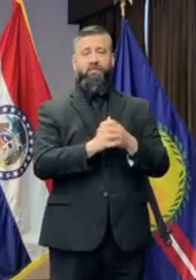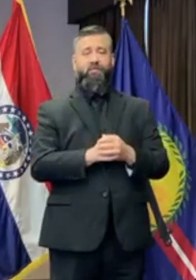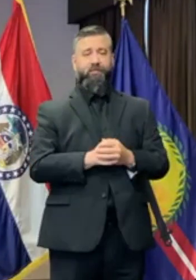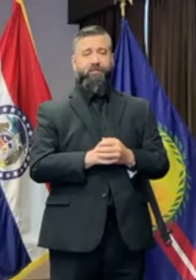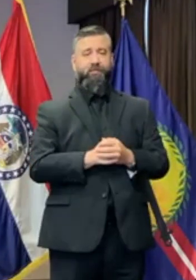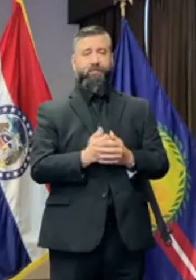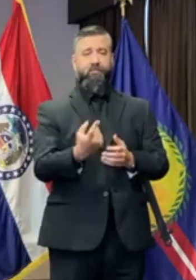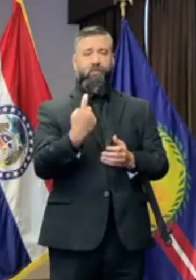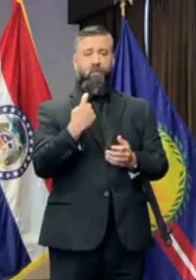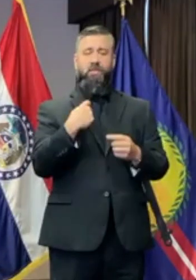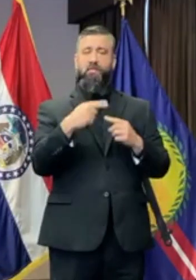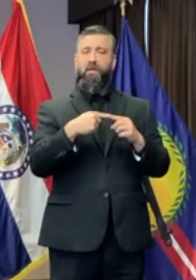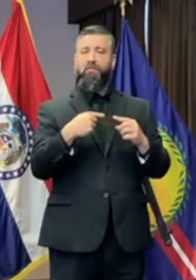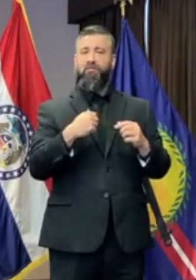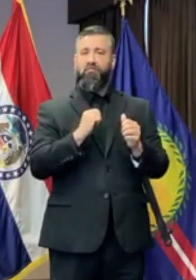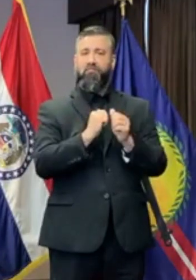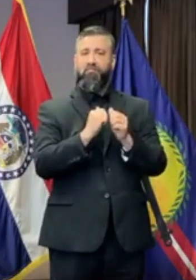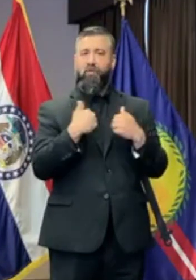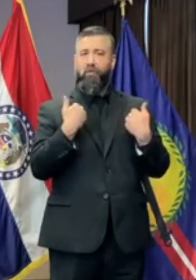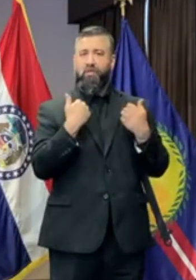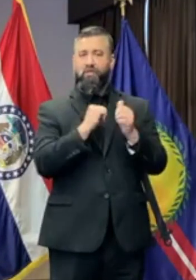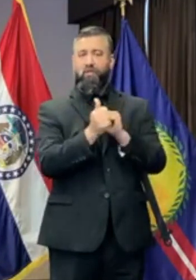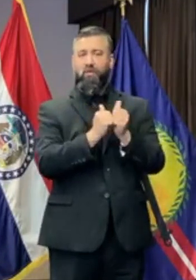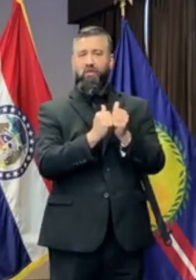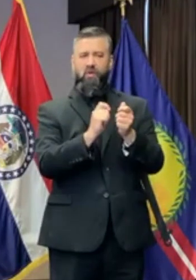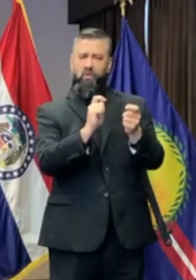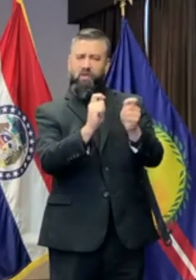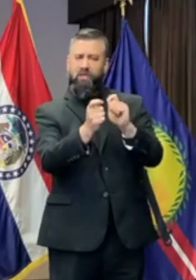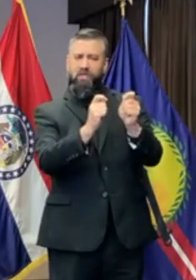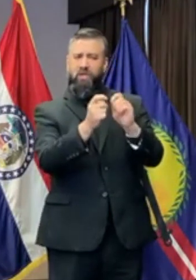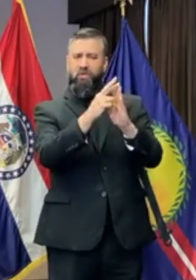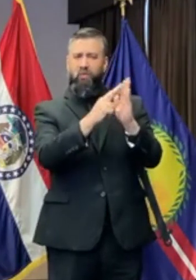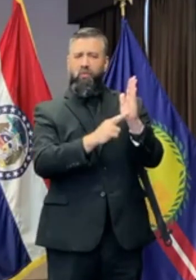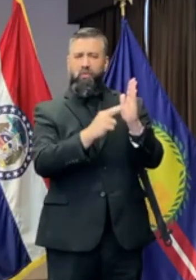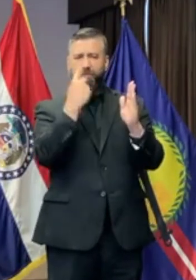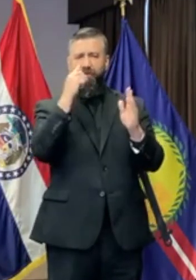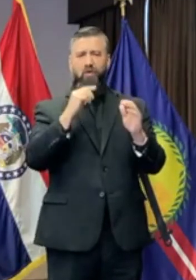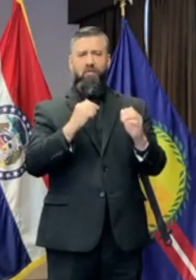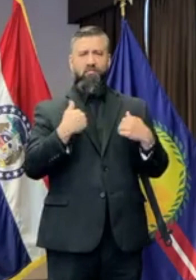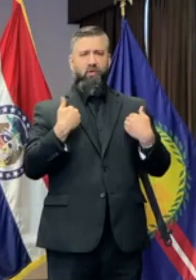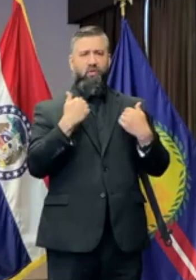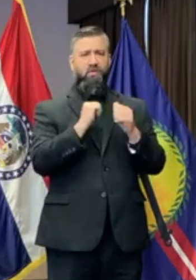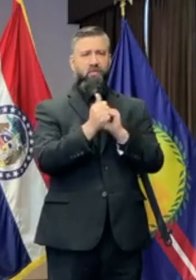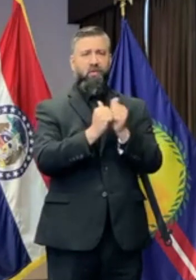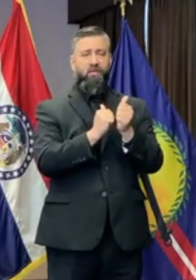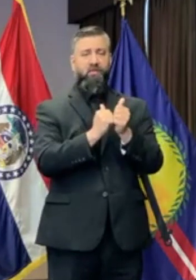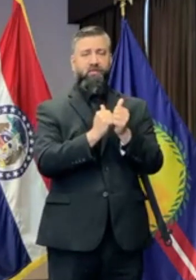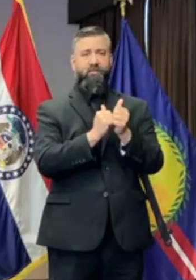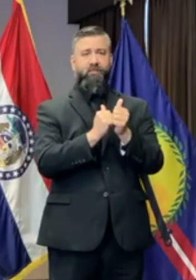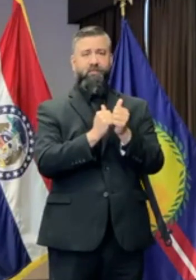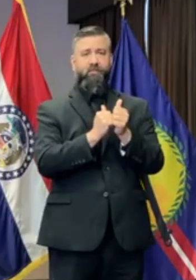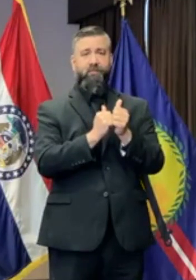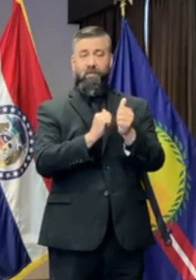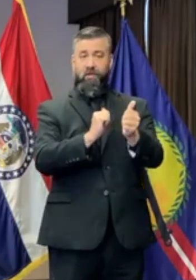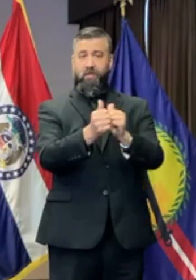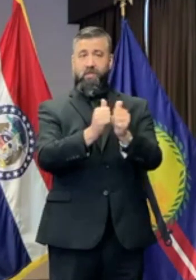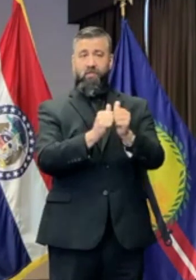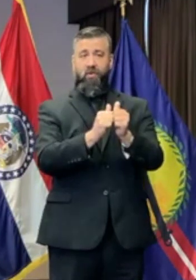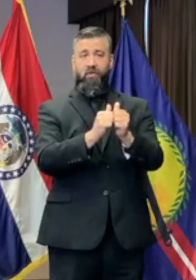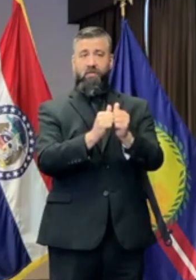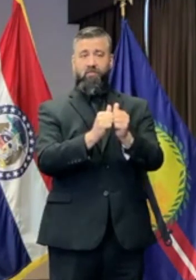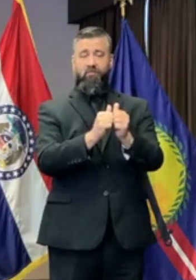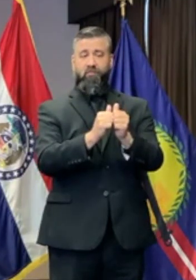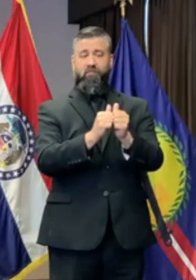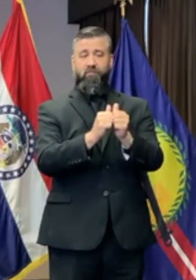Question about youth sports. We did adjust our youth sports guidelines in the past. Youth sports, when they come together